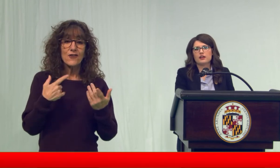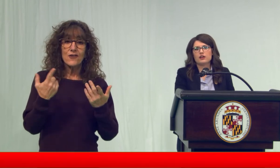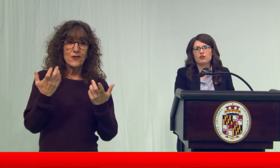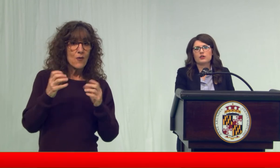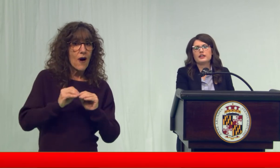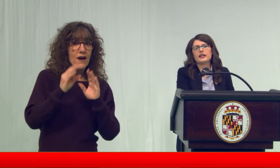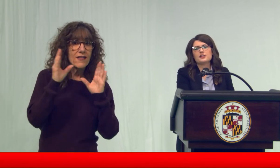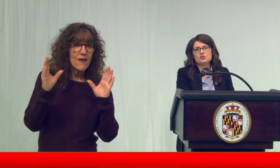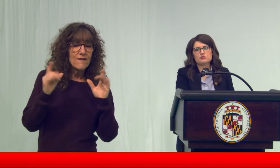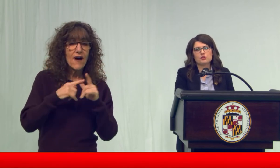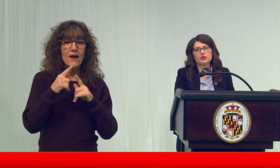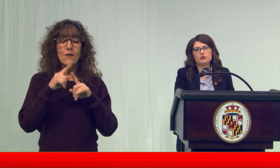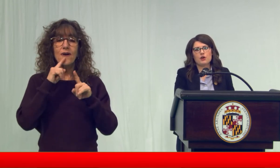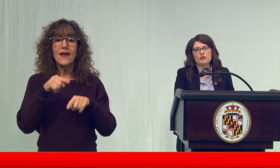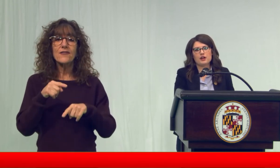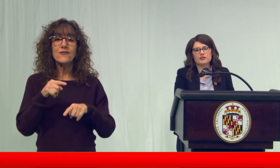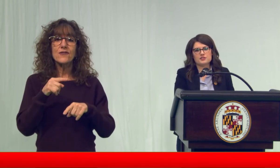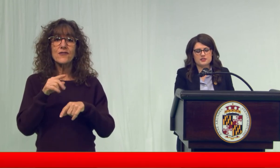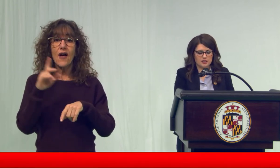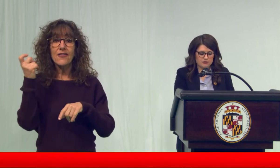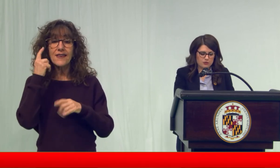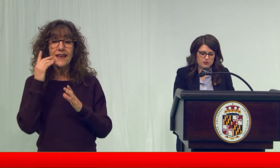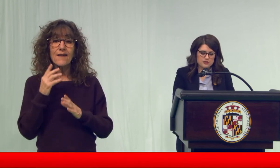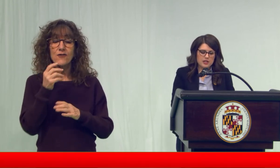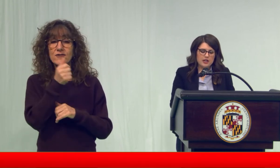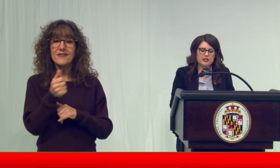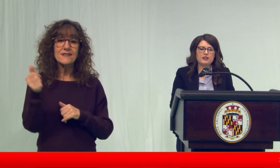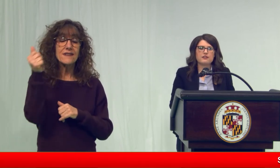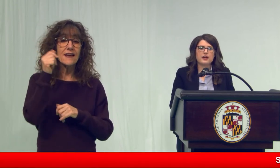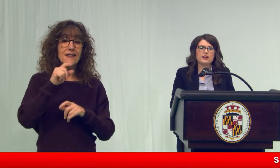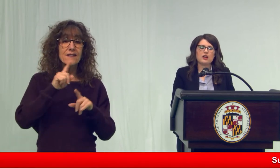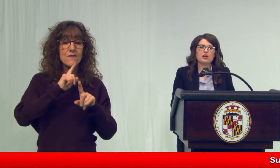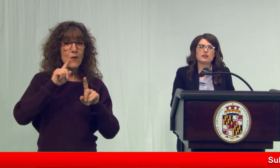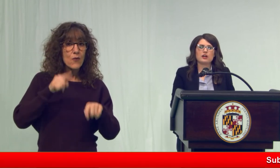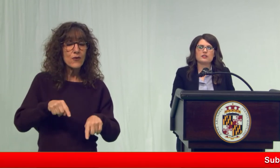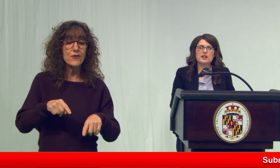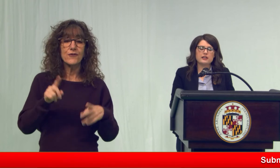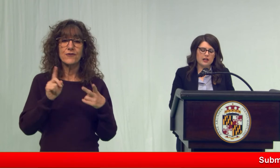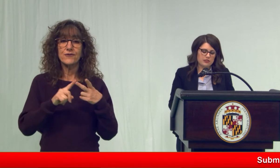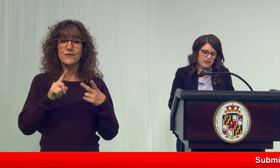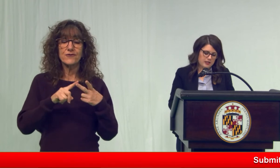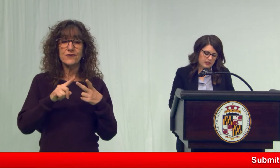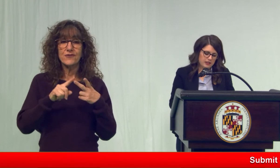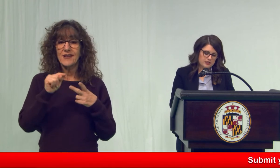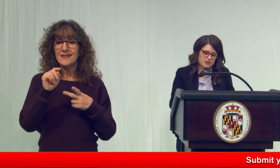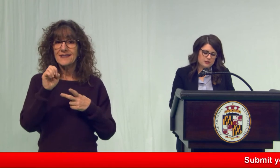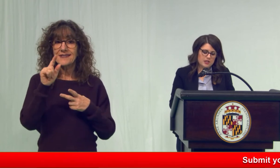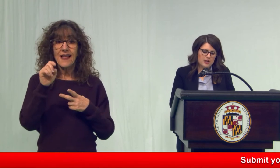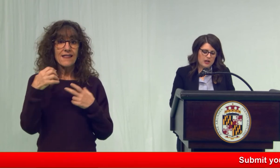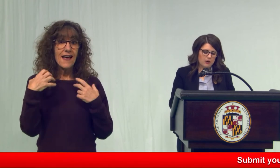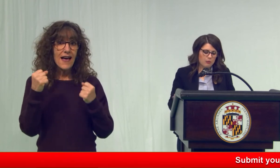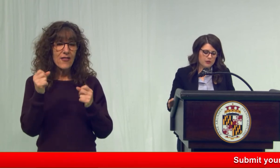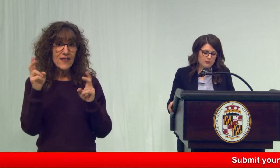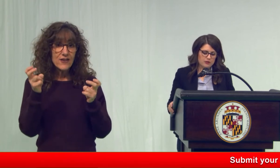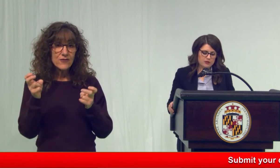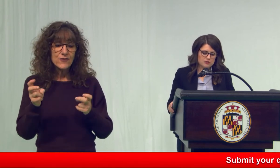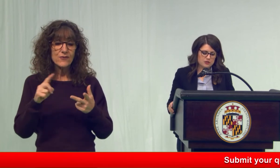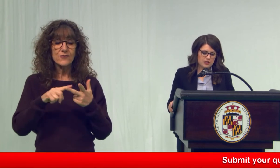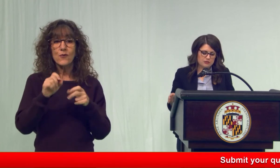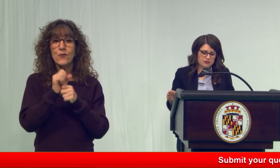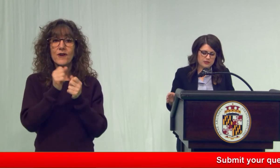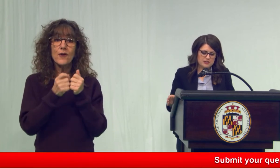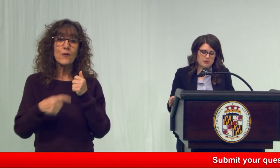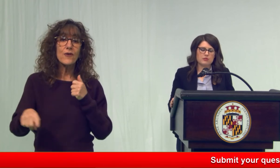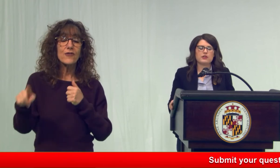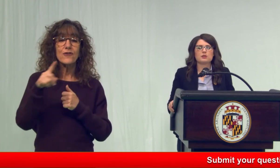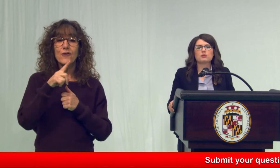clarifying or getting answers for you on the governor's executive orders, clarifying on telehealth issues, working with you to